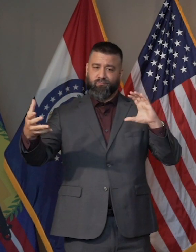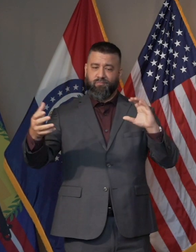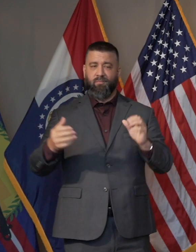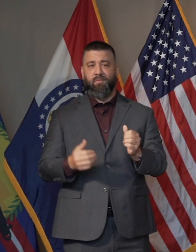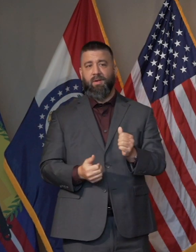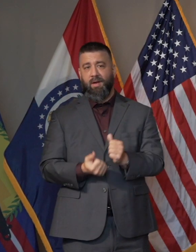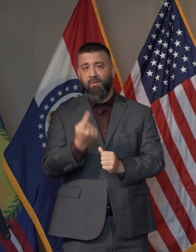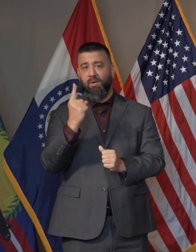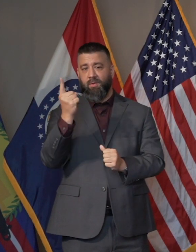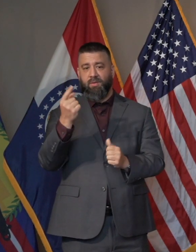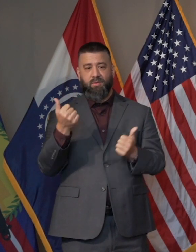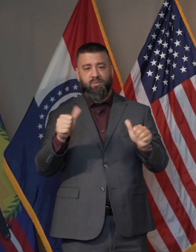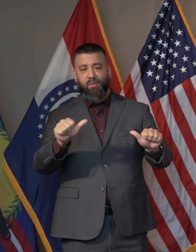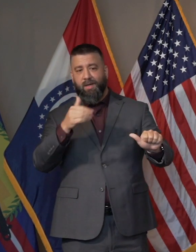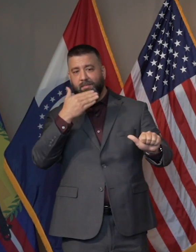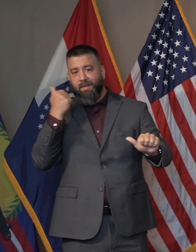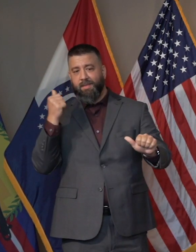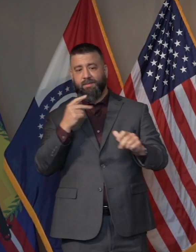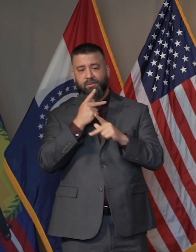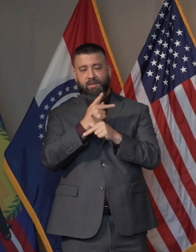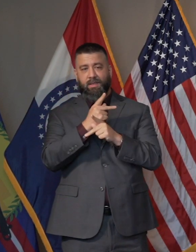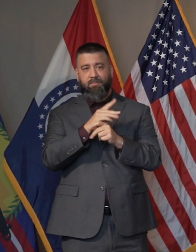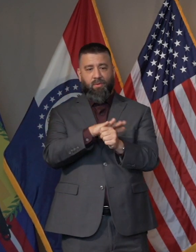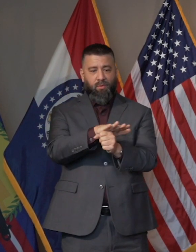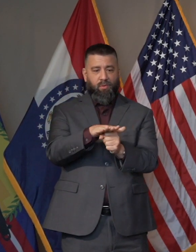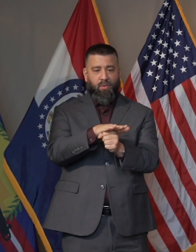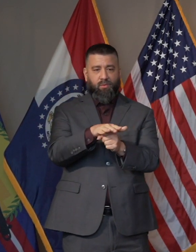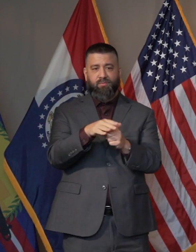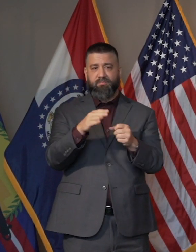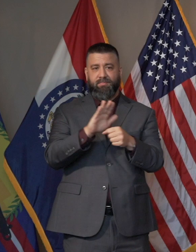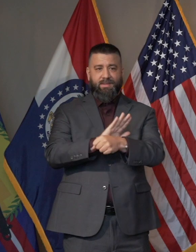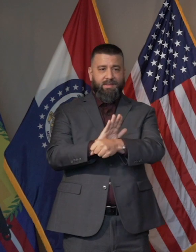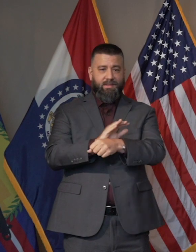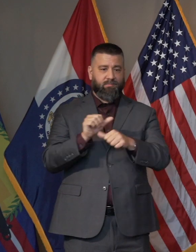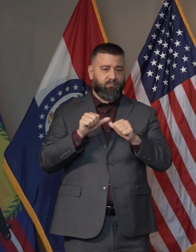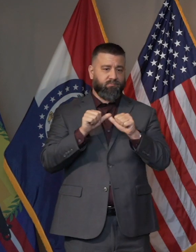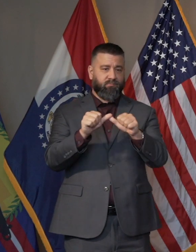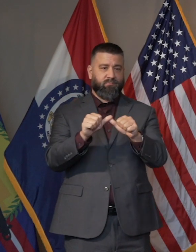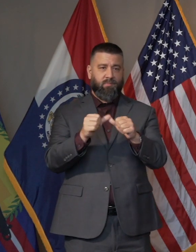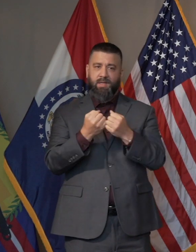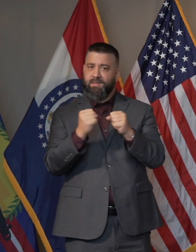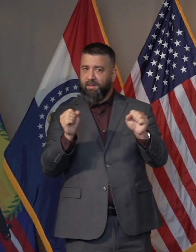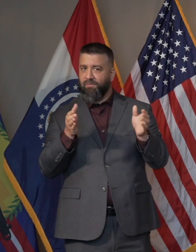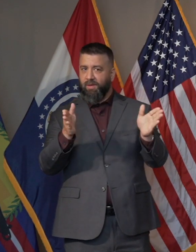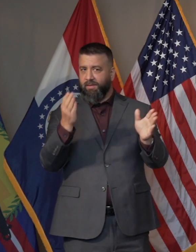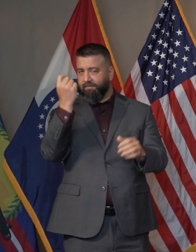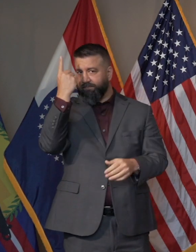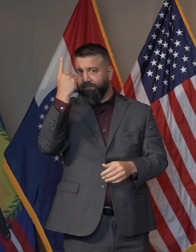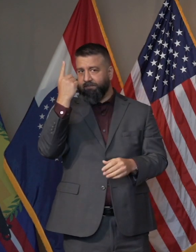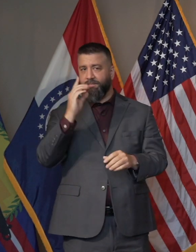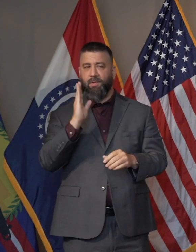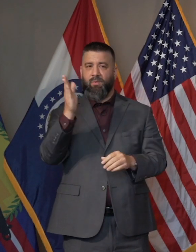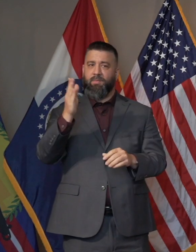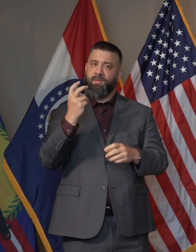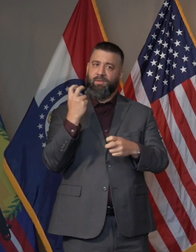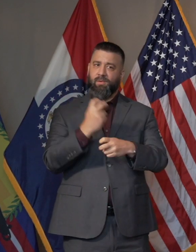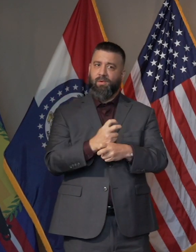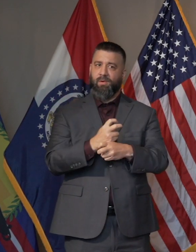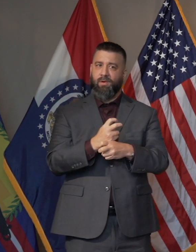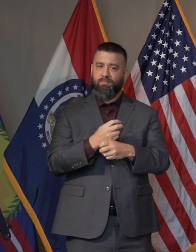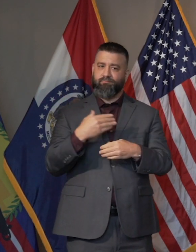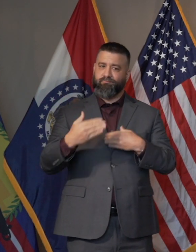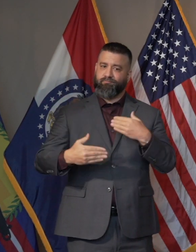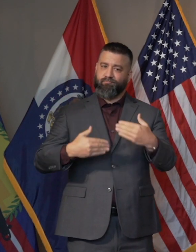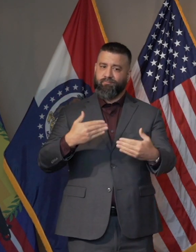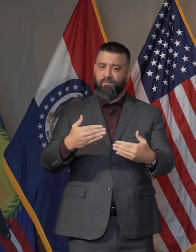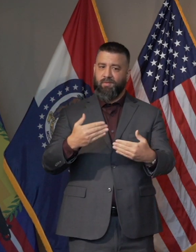do their best to try and keep our local retail going in a way that's safe, that keeps people safe. But it's going to be very difficult moving